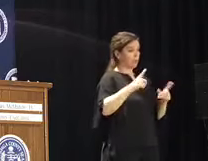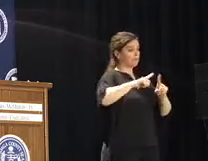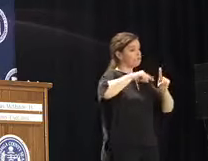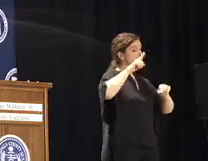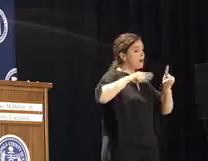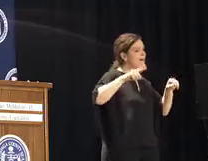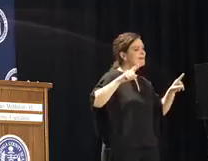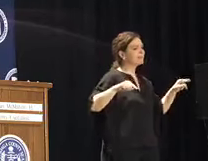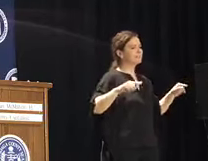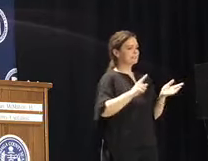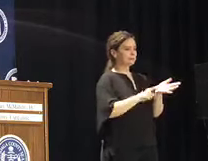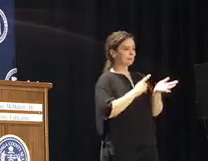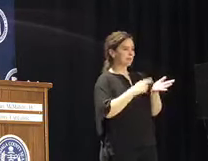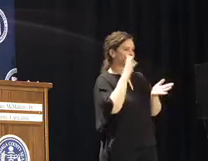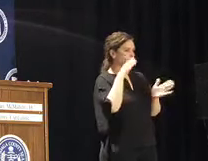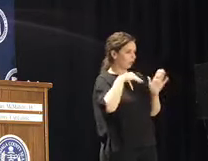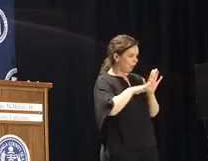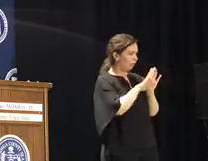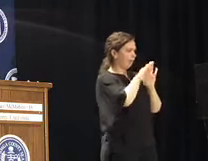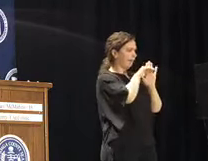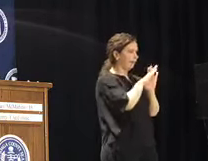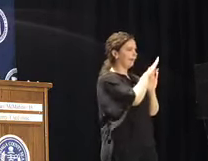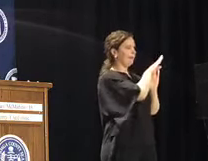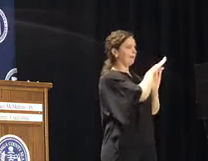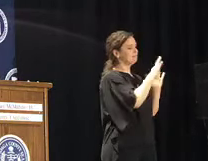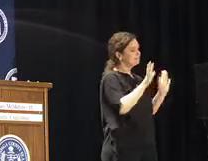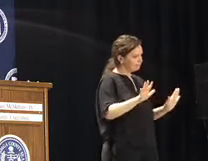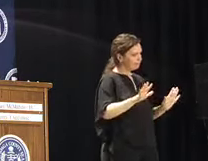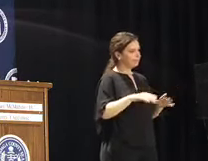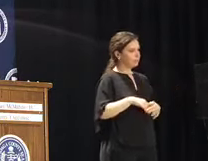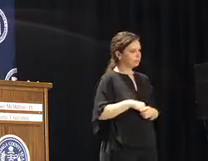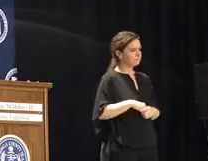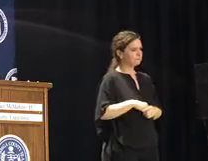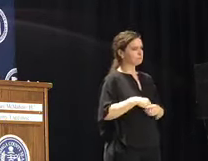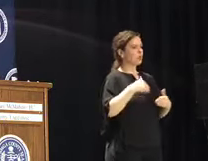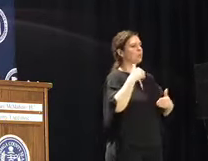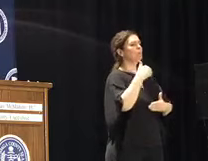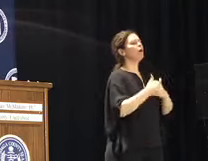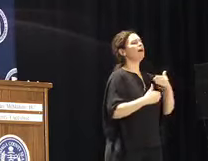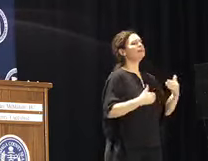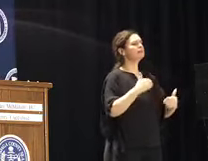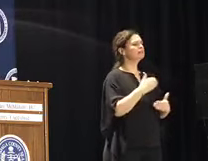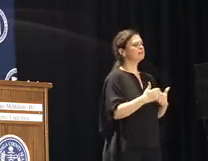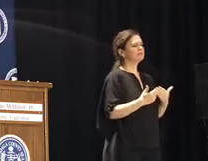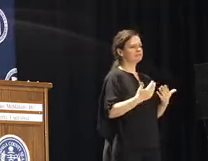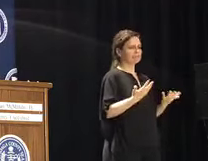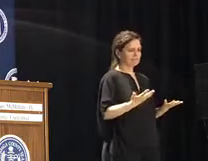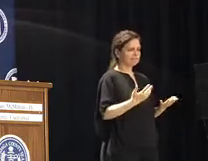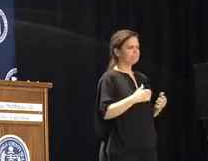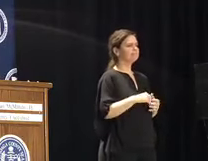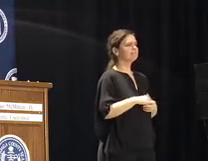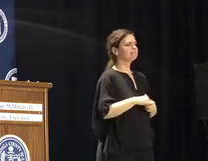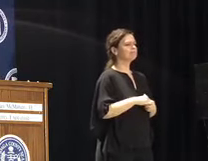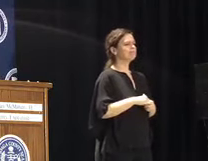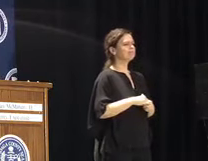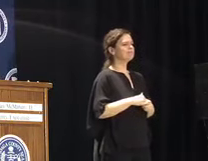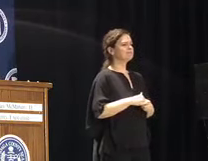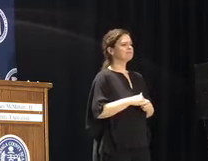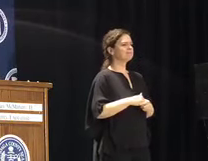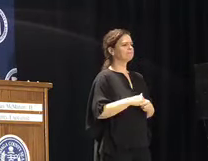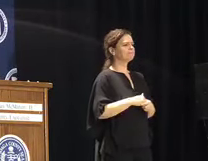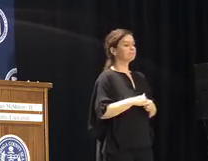Process after a positive result. Let's go through this. After a positive test, our health department will be contacting you to check on your status and